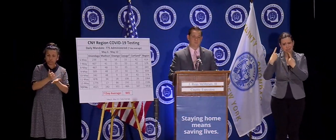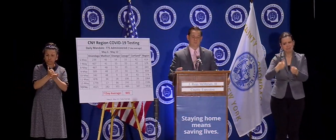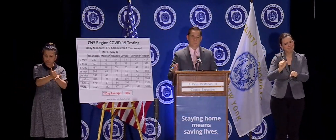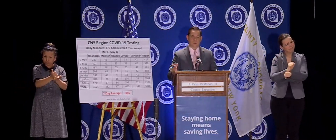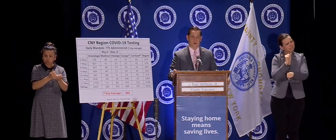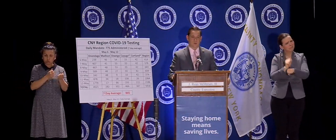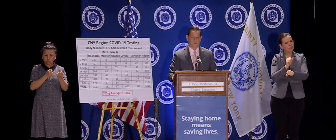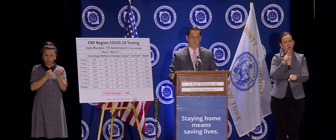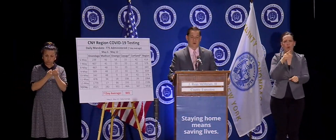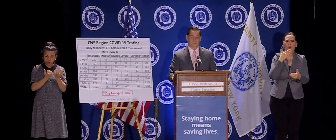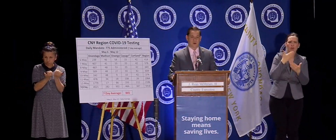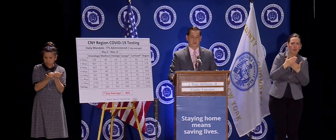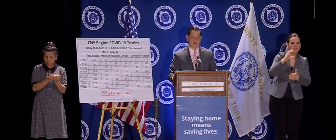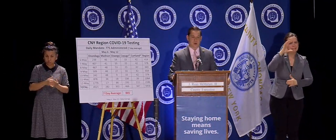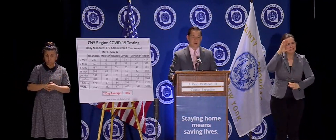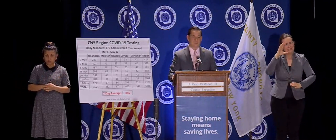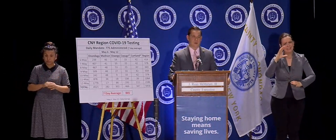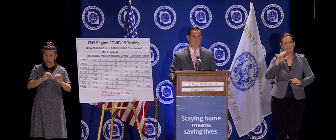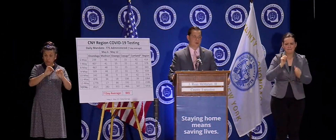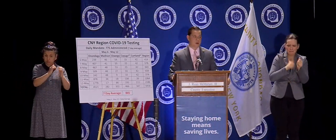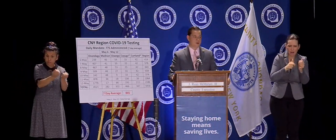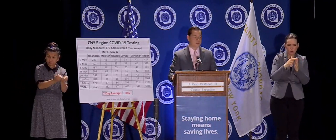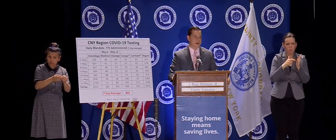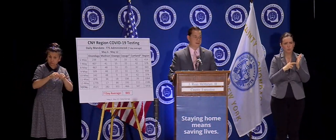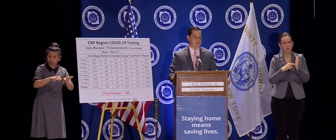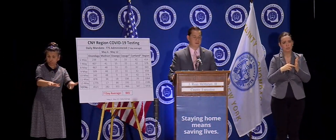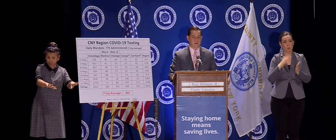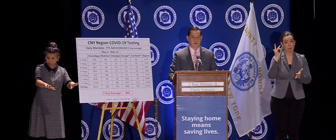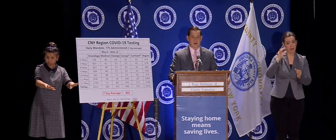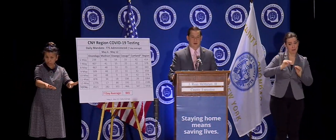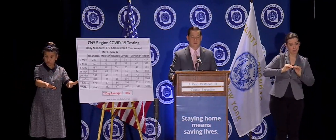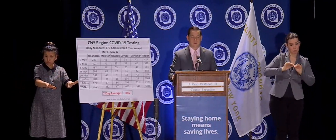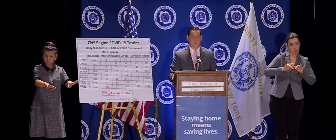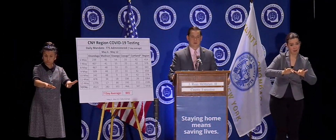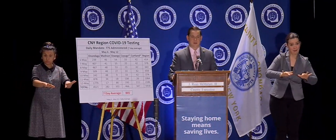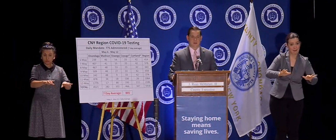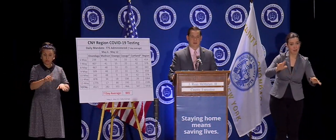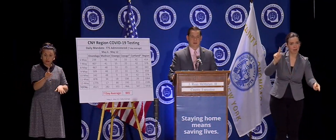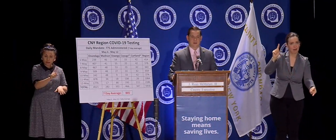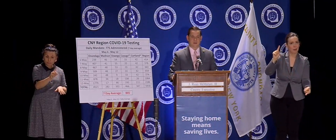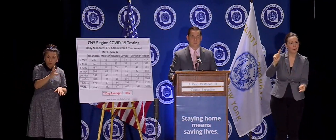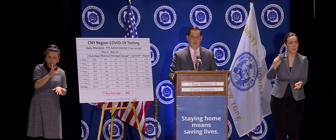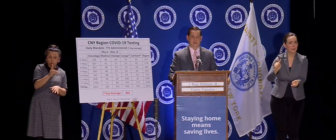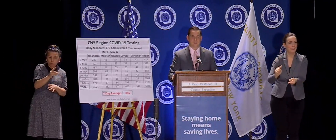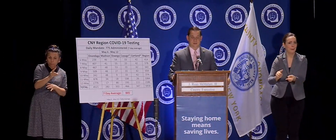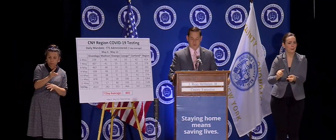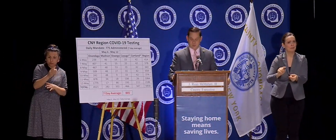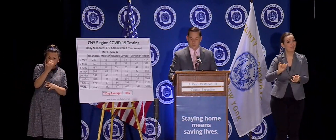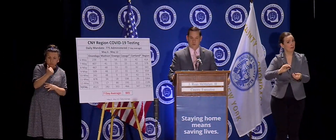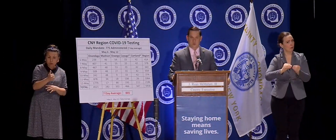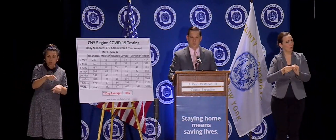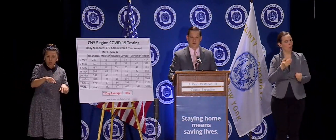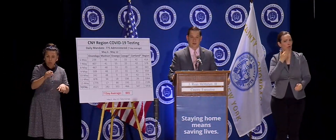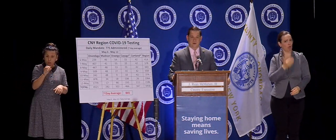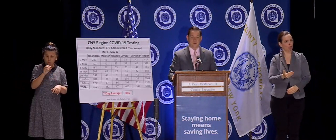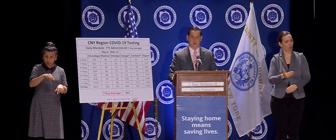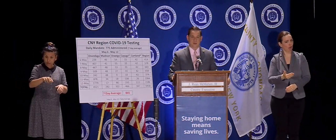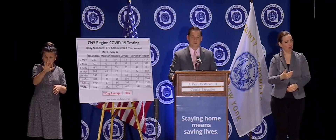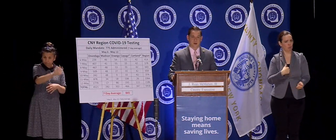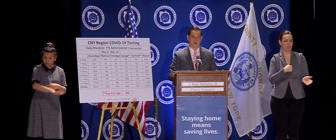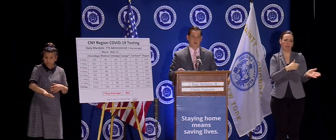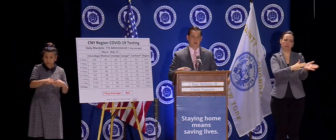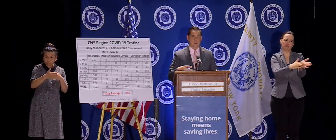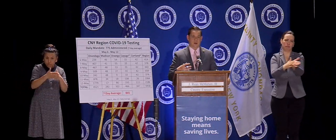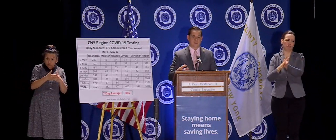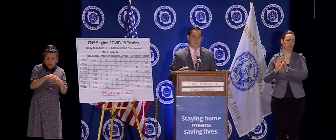numbers are very, very strong for a community our size. Certainly, that's a tribute to the work that everybody